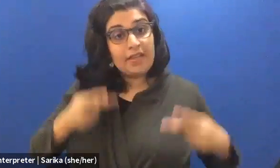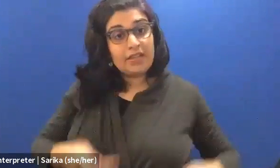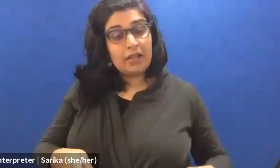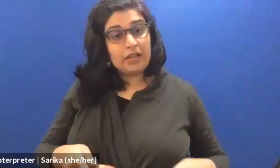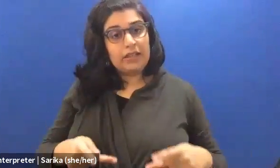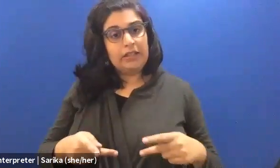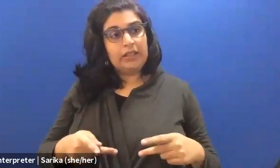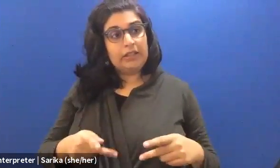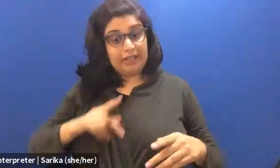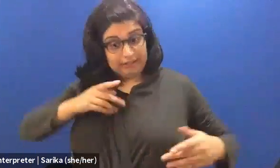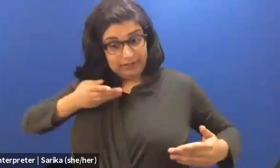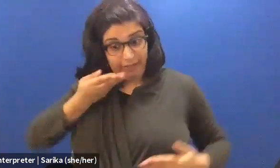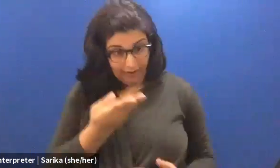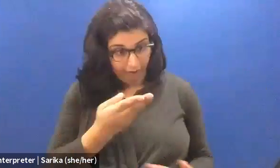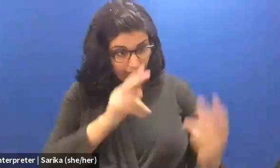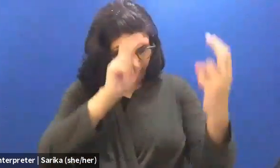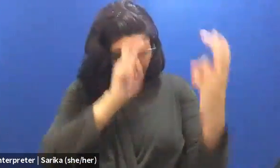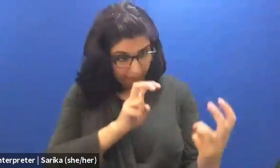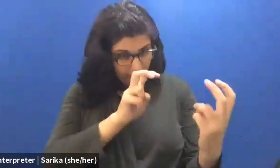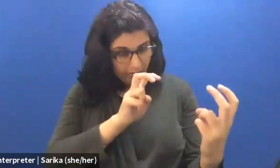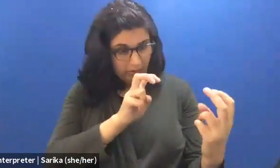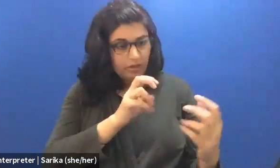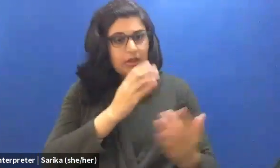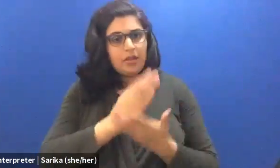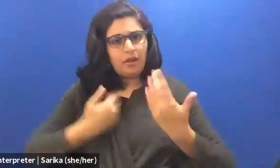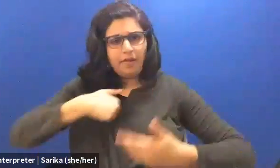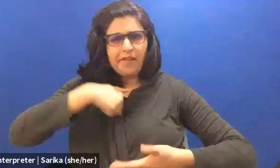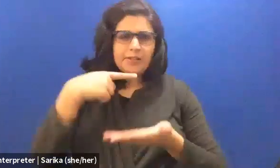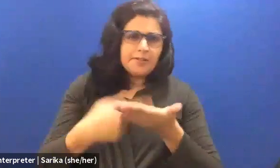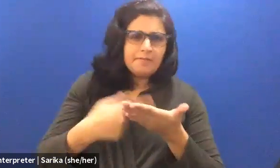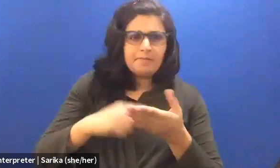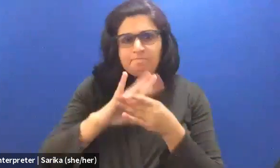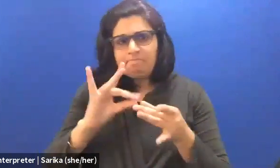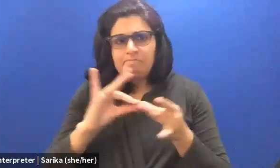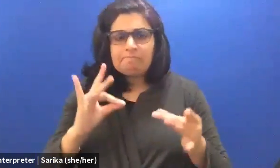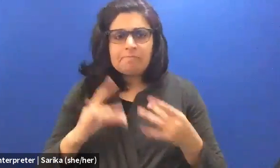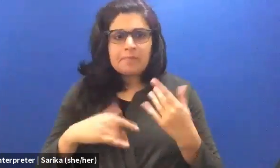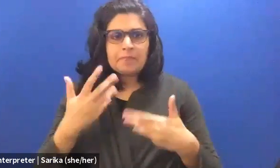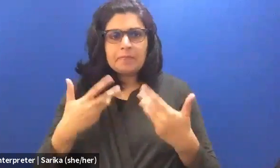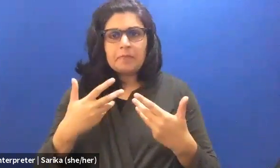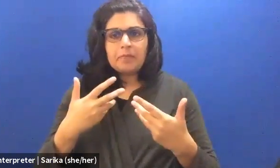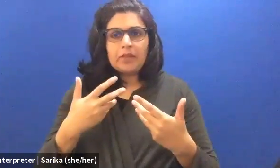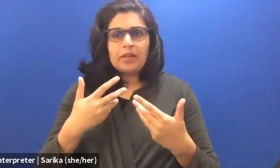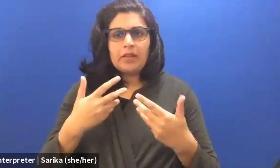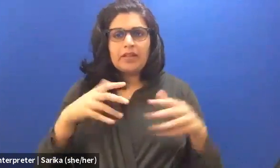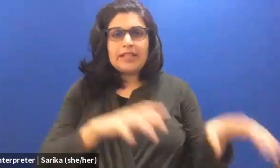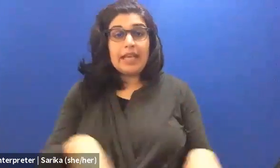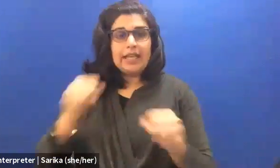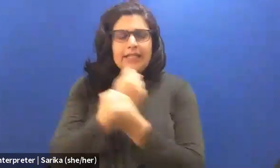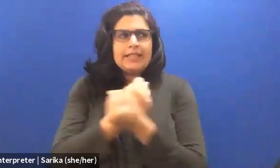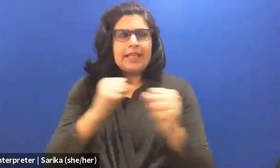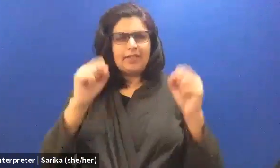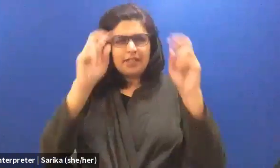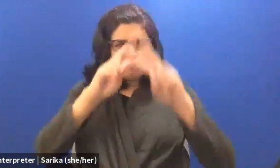and some of us have talked about taking a safety assessment,